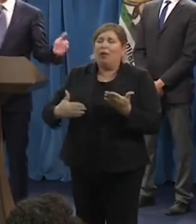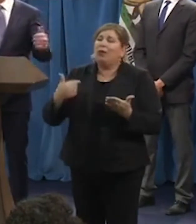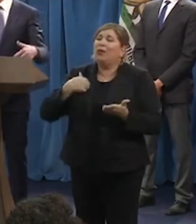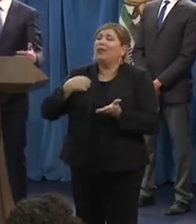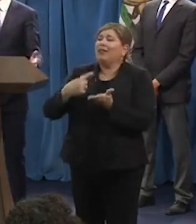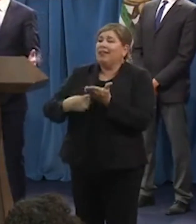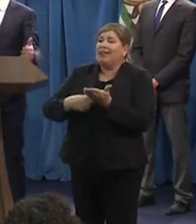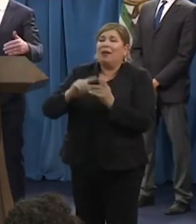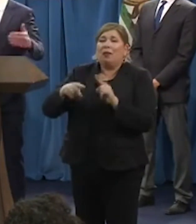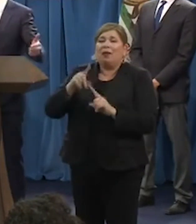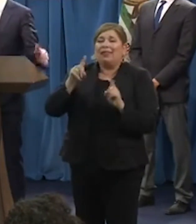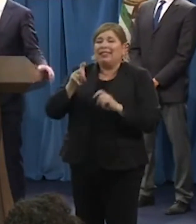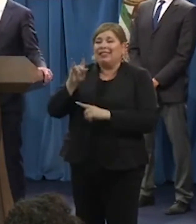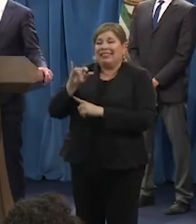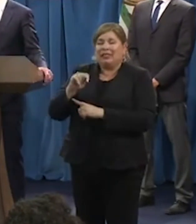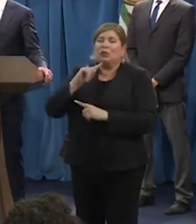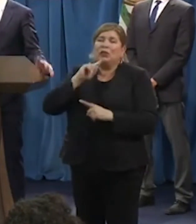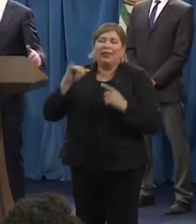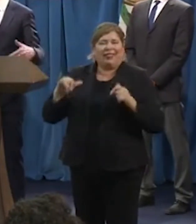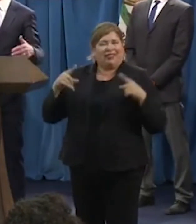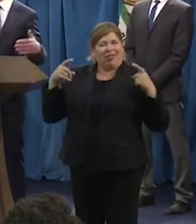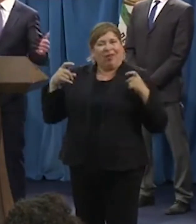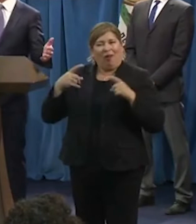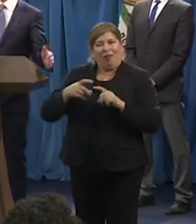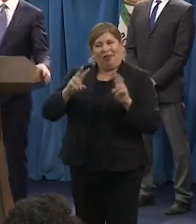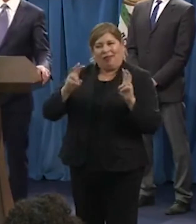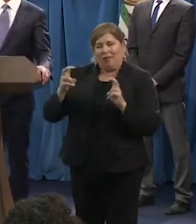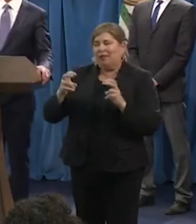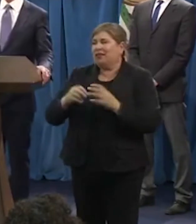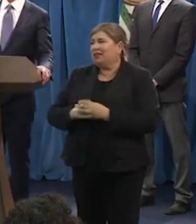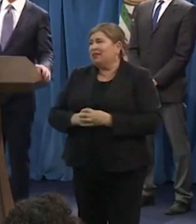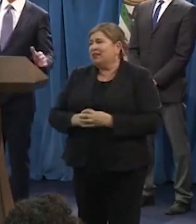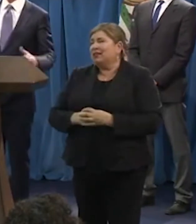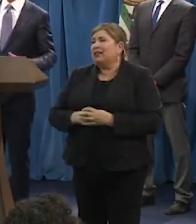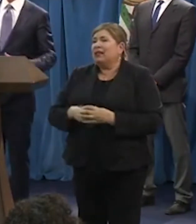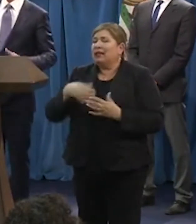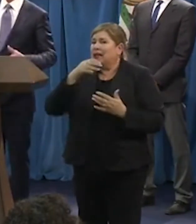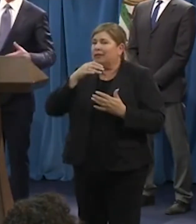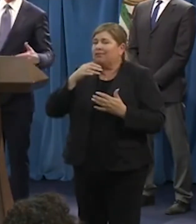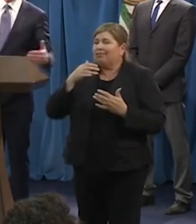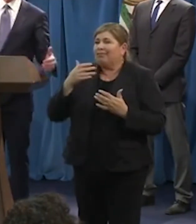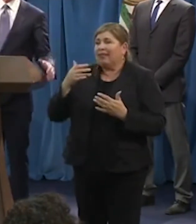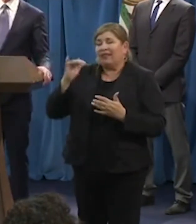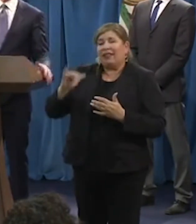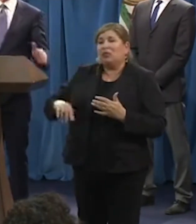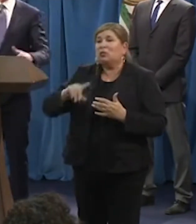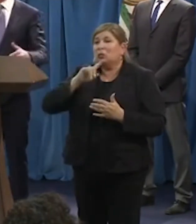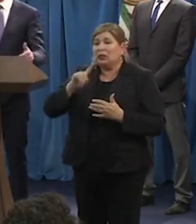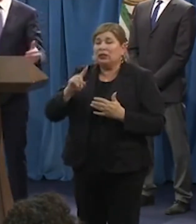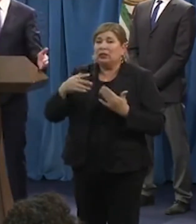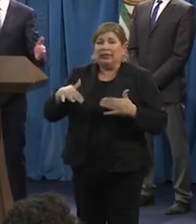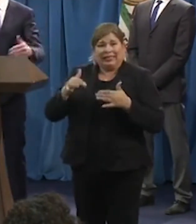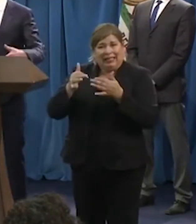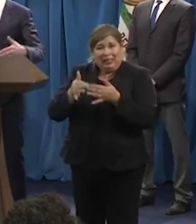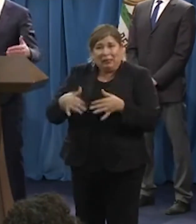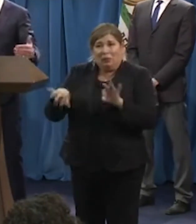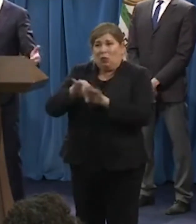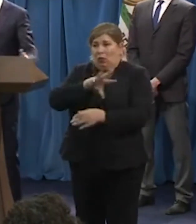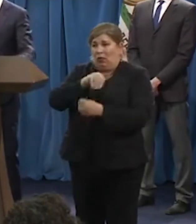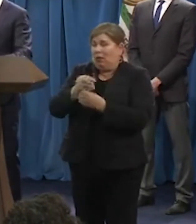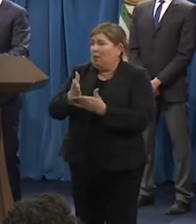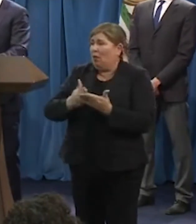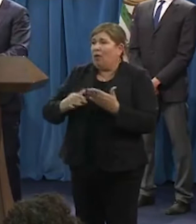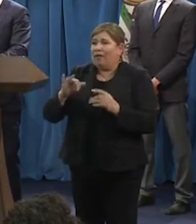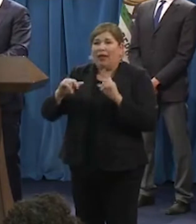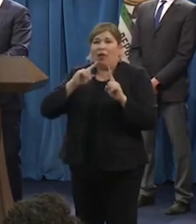It's more complicated than that. And forgive me, make something complicated, but this is profoundly important part of the conversation we're not